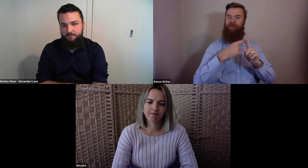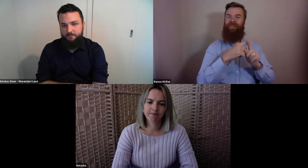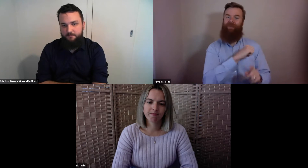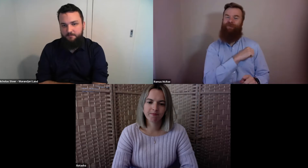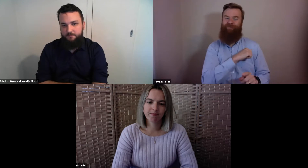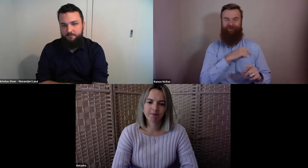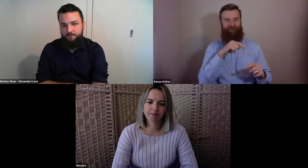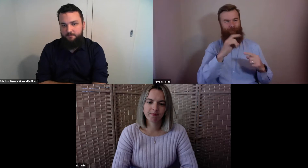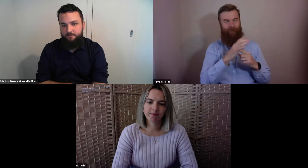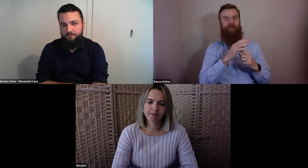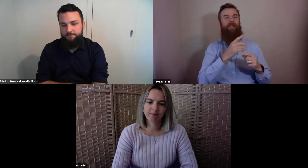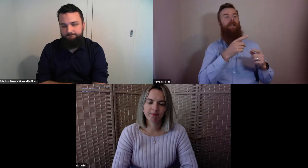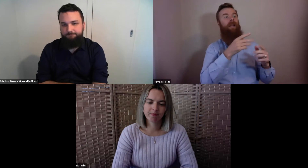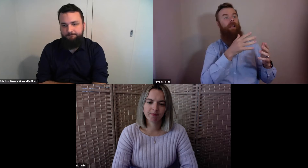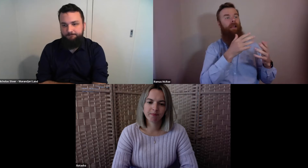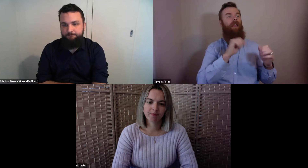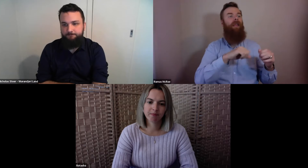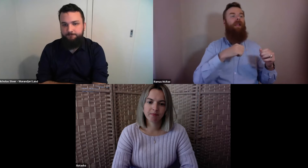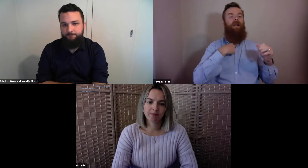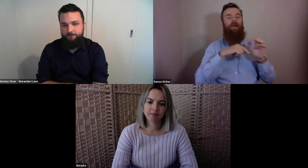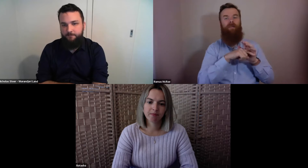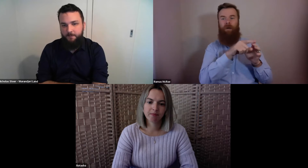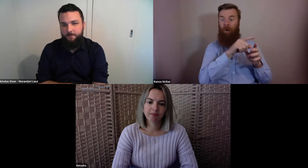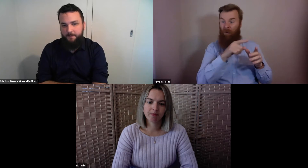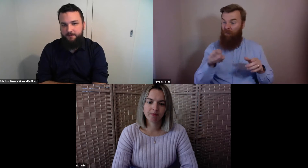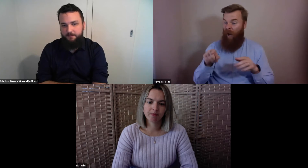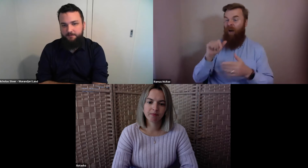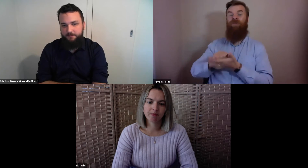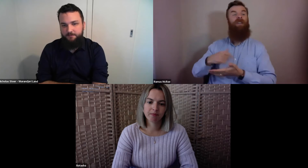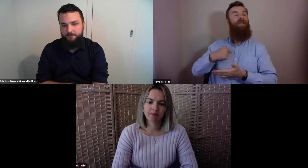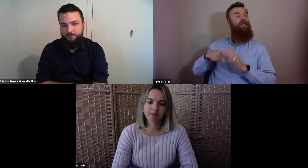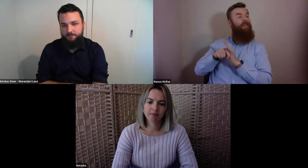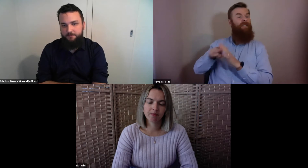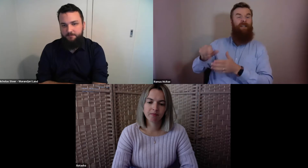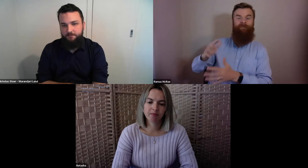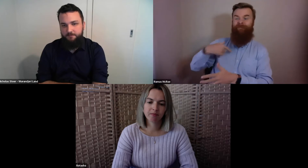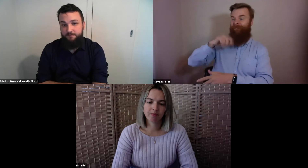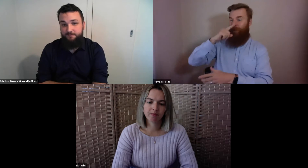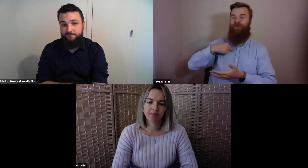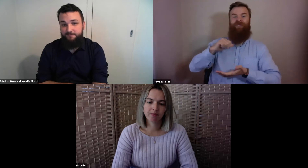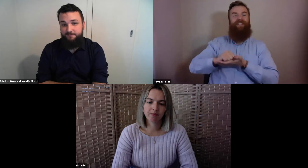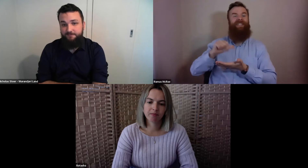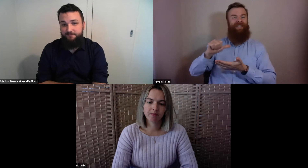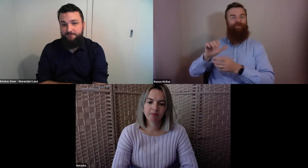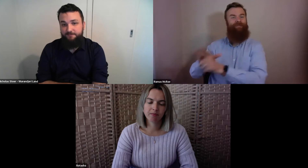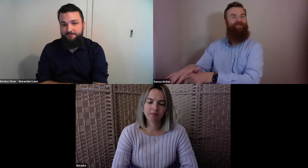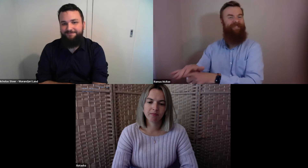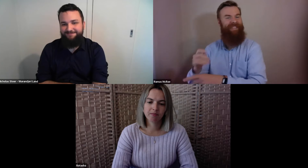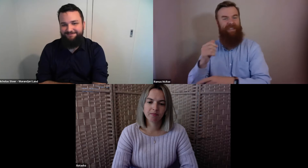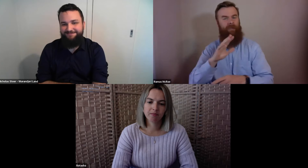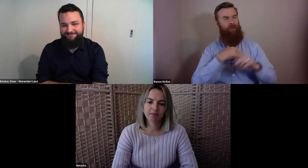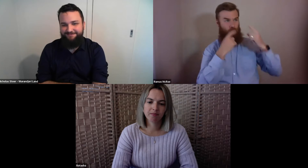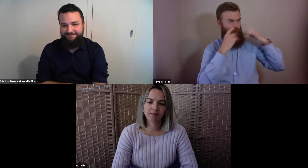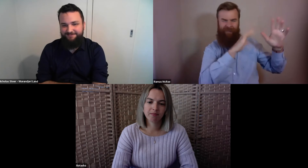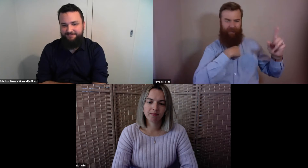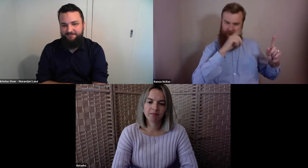and I suppose a lot of those barriers were overcome. It really comes down to attitude, attitude of others, and attitude of myself as well, to show